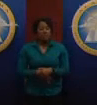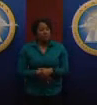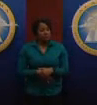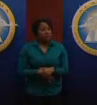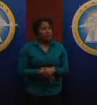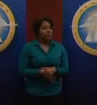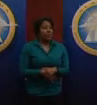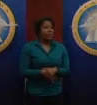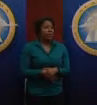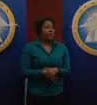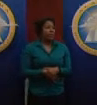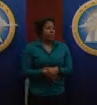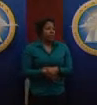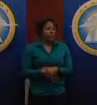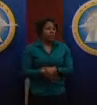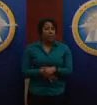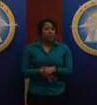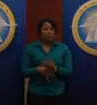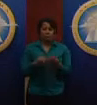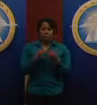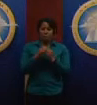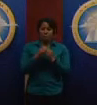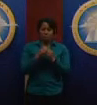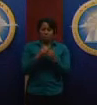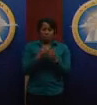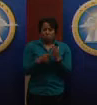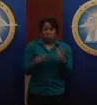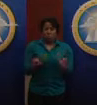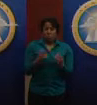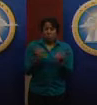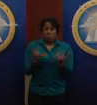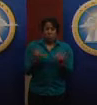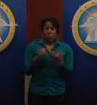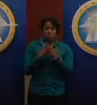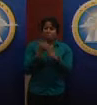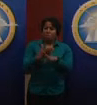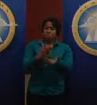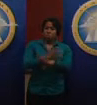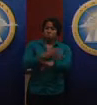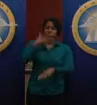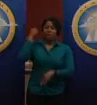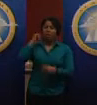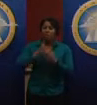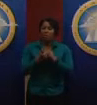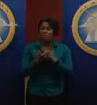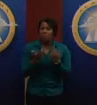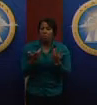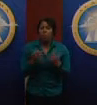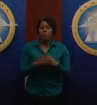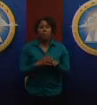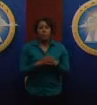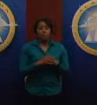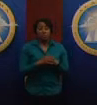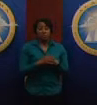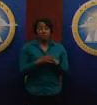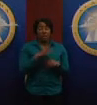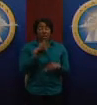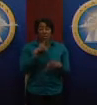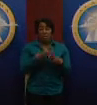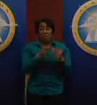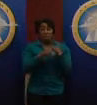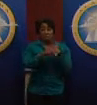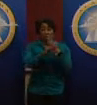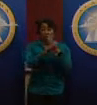what are we doing to make things better? Well, as I mentioned, remote learning is going to be the key to all of